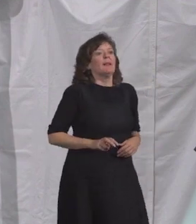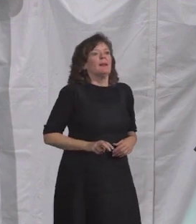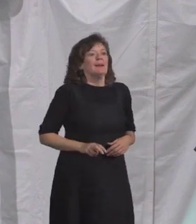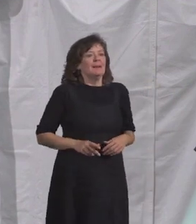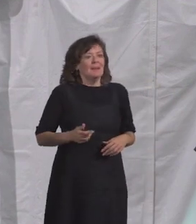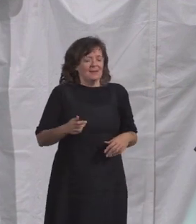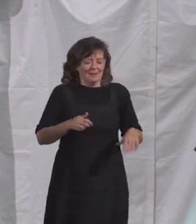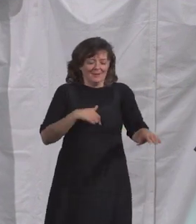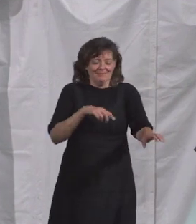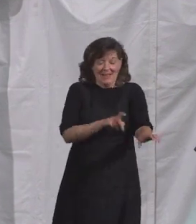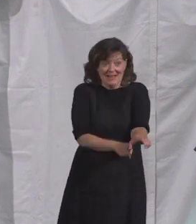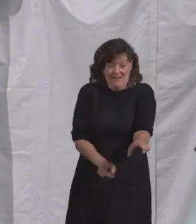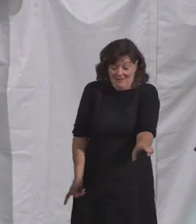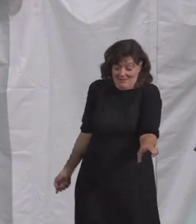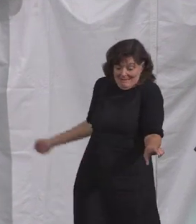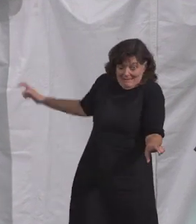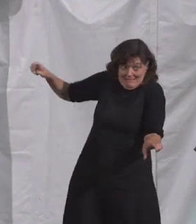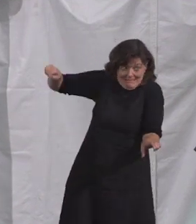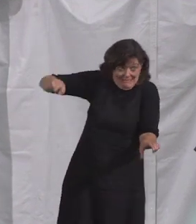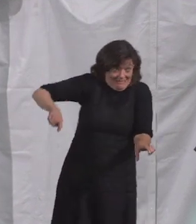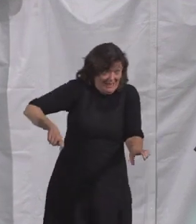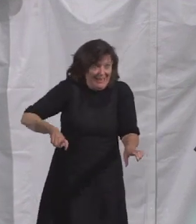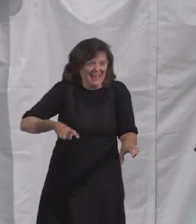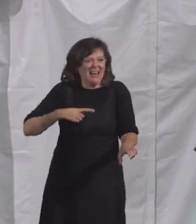over. Bam!